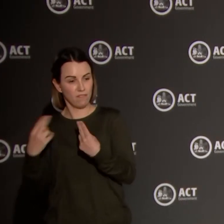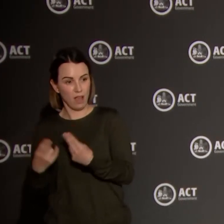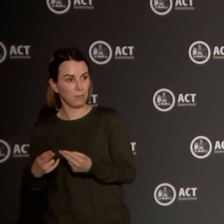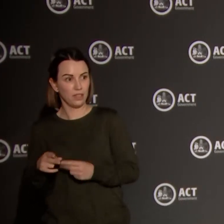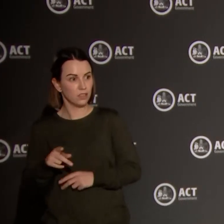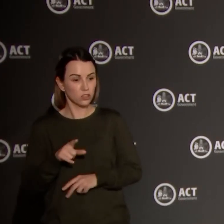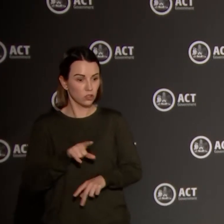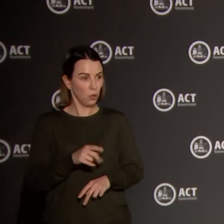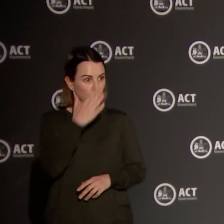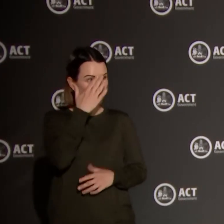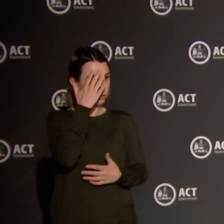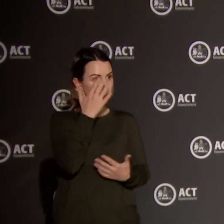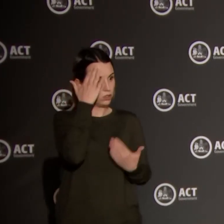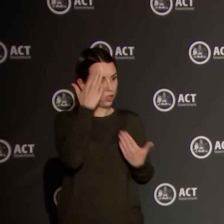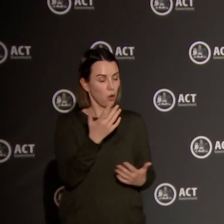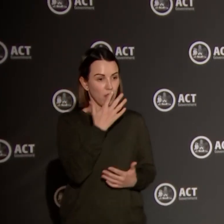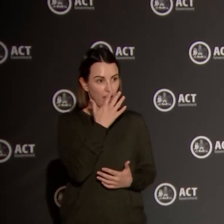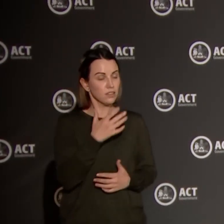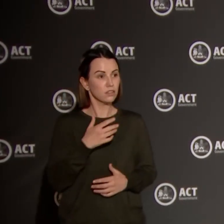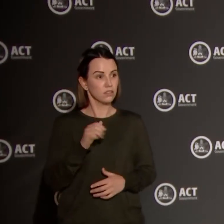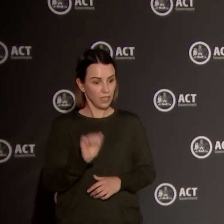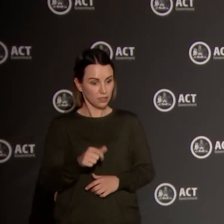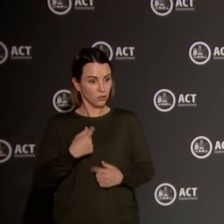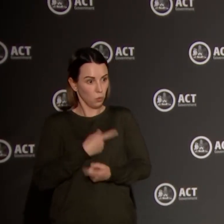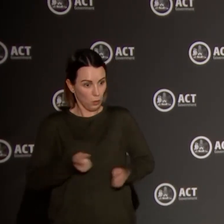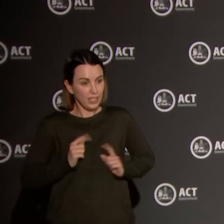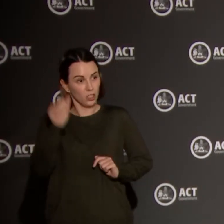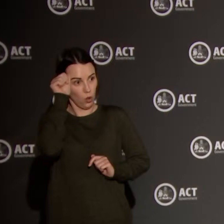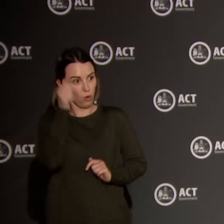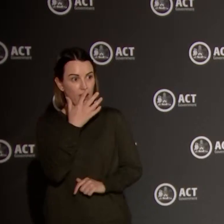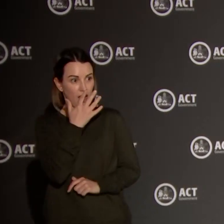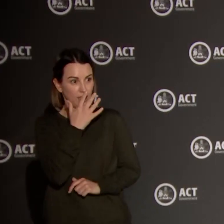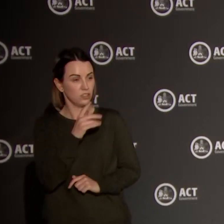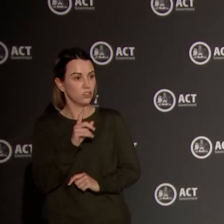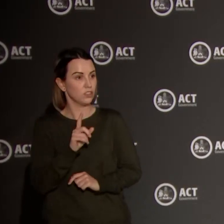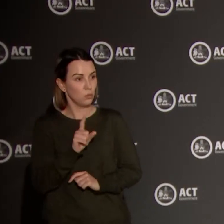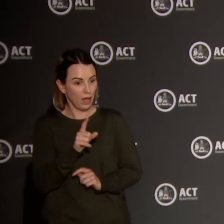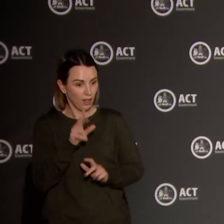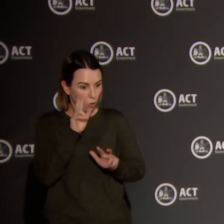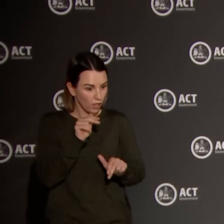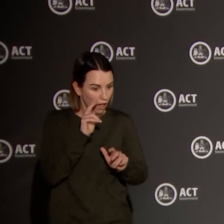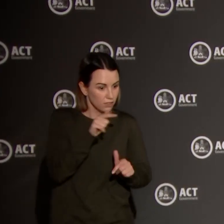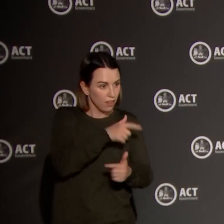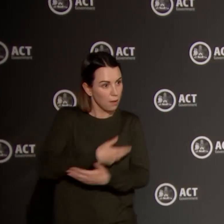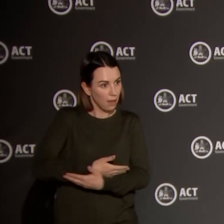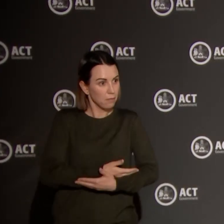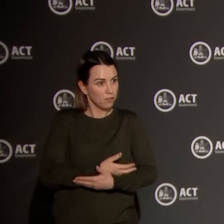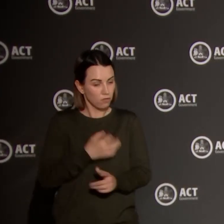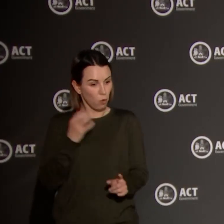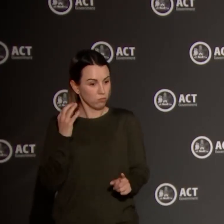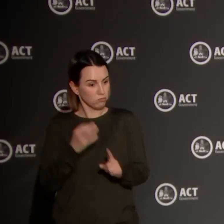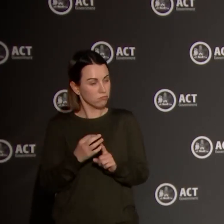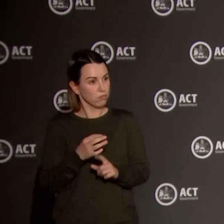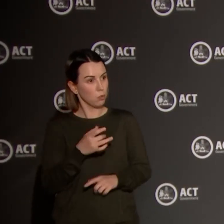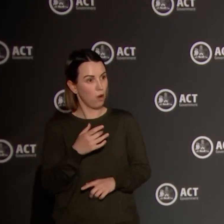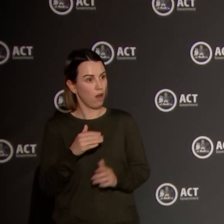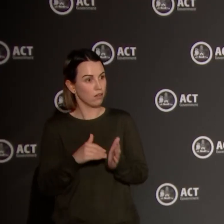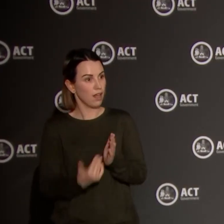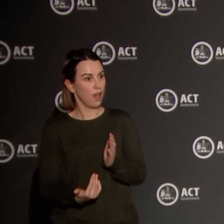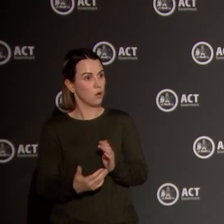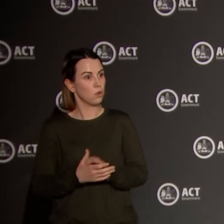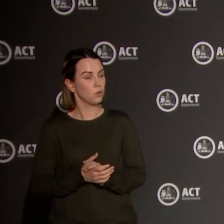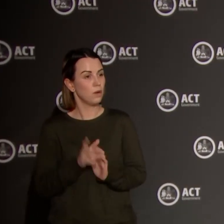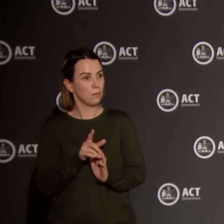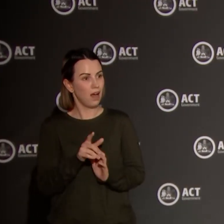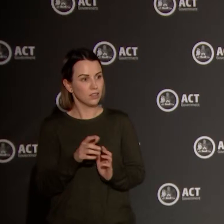age of this? Oh no, we certainly do know the age. We've been caring for that baby for a little while, but in terms of providing